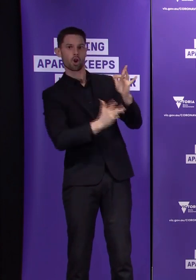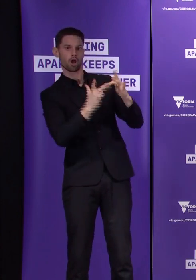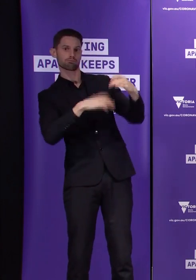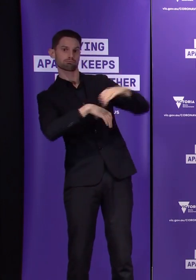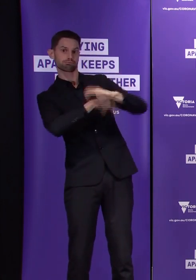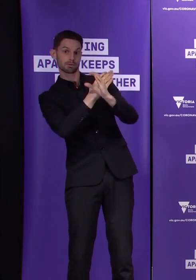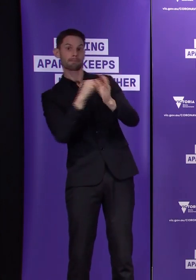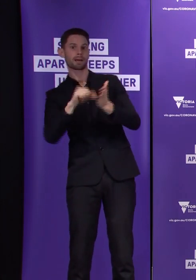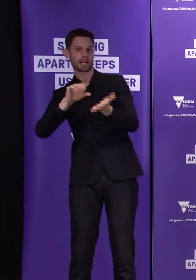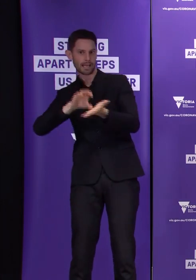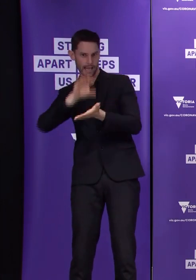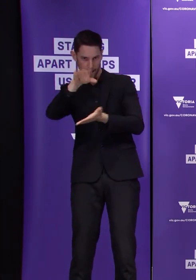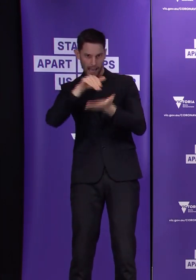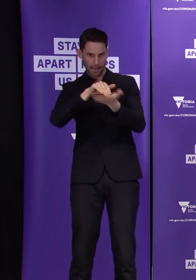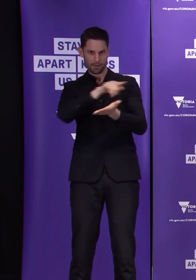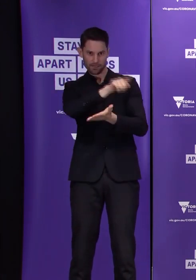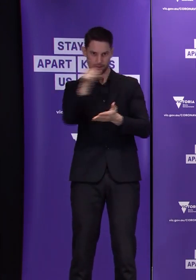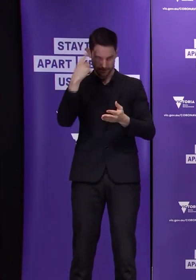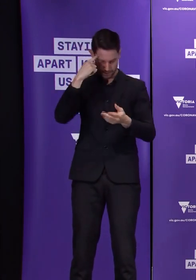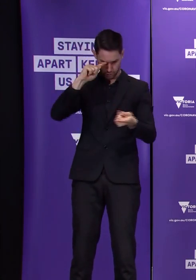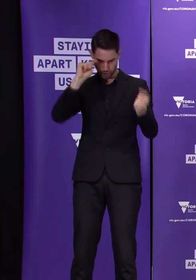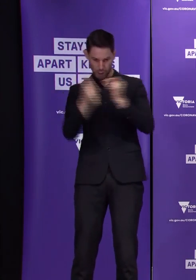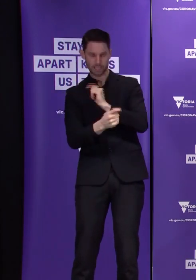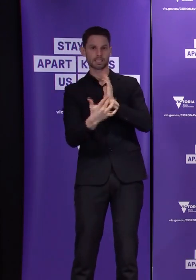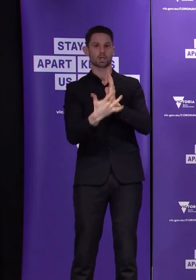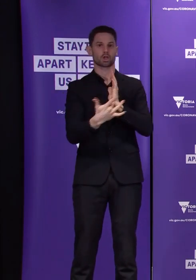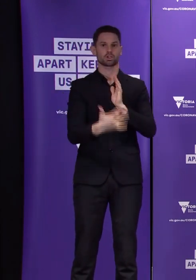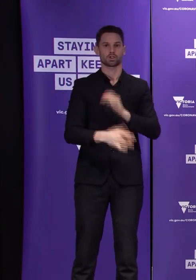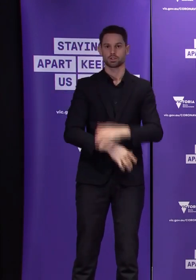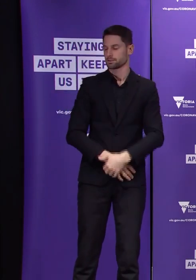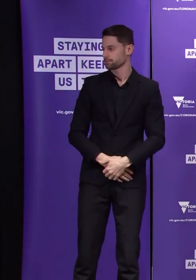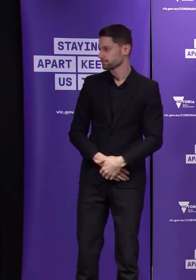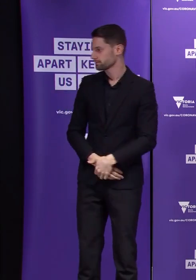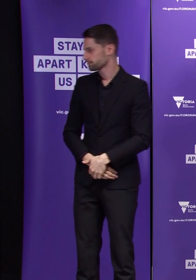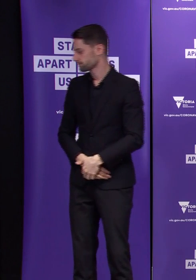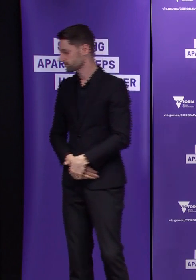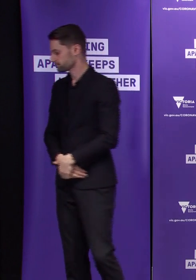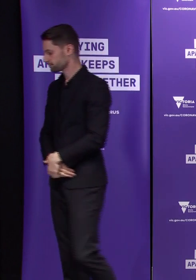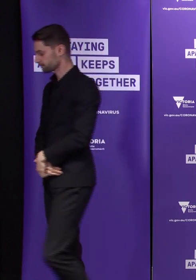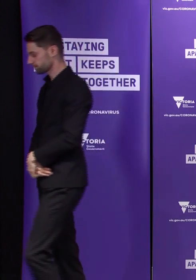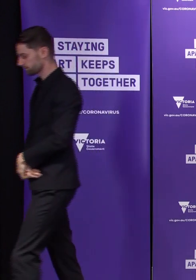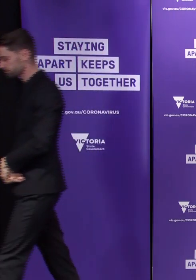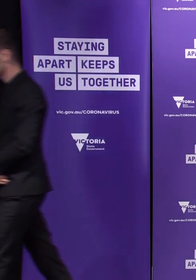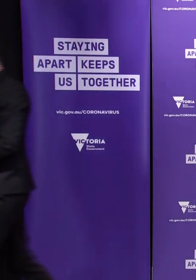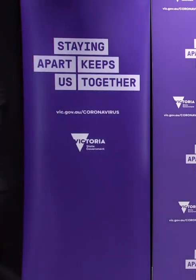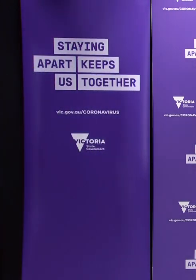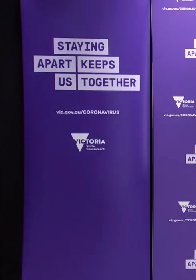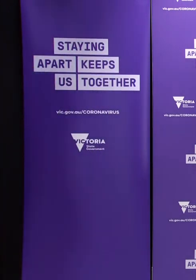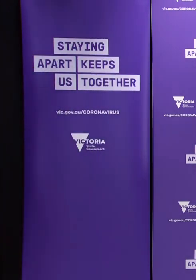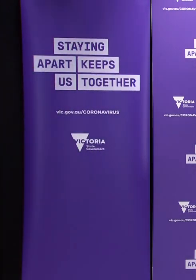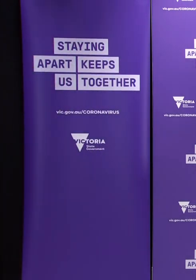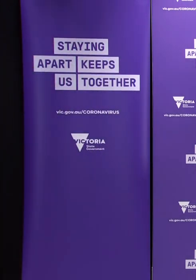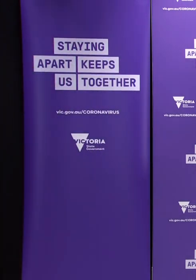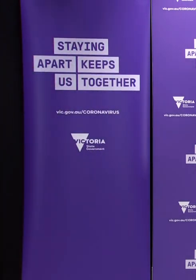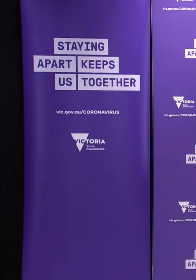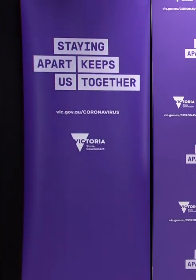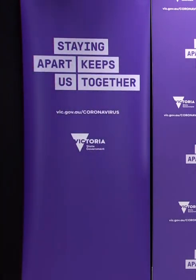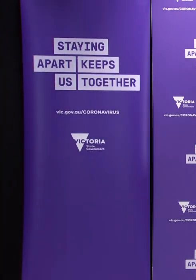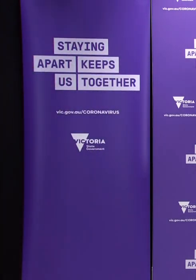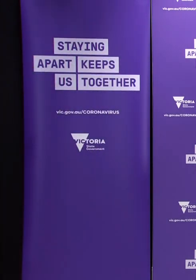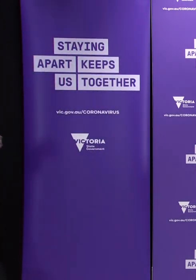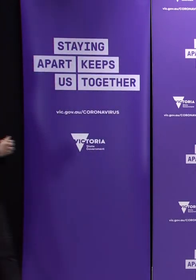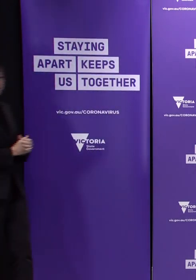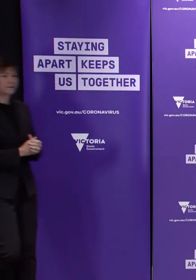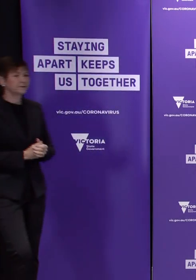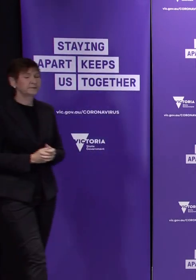this unusual and unprecedented environment. Is this new or all, like money, like extra funding, or?